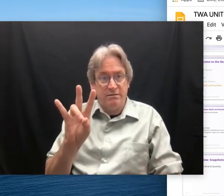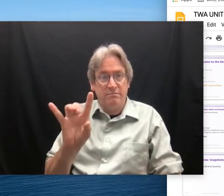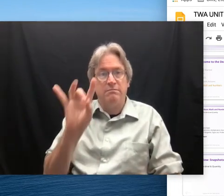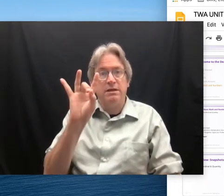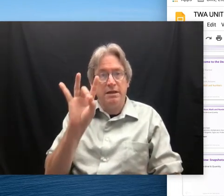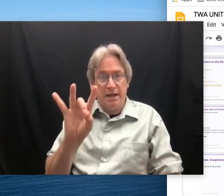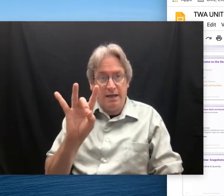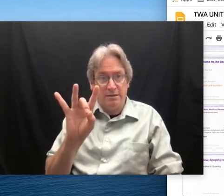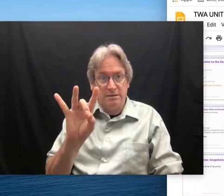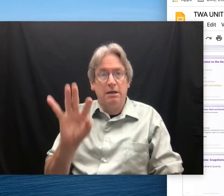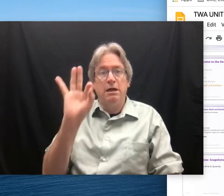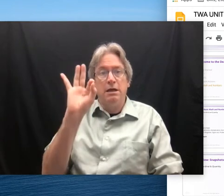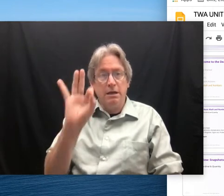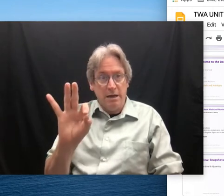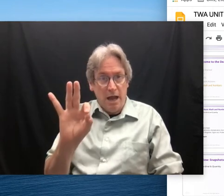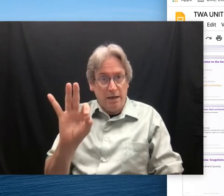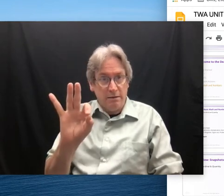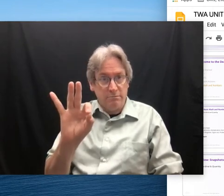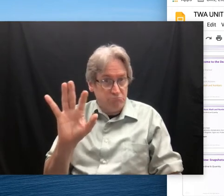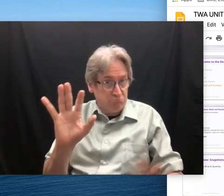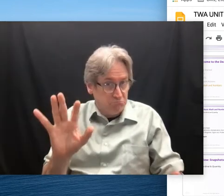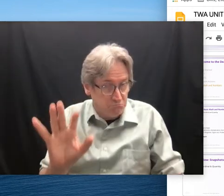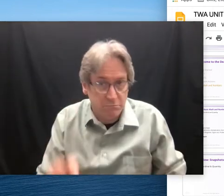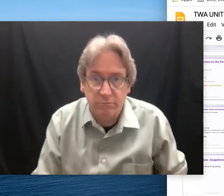7, 8, 9.